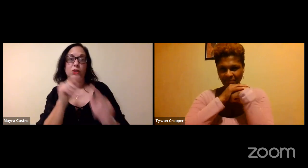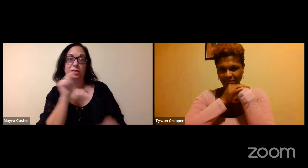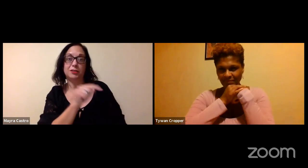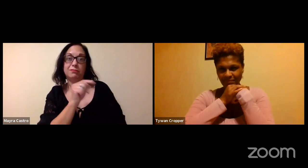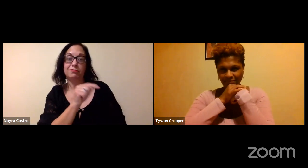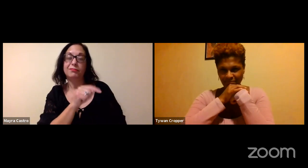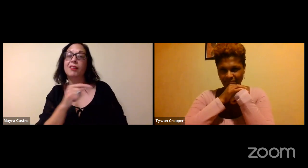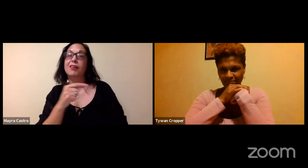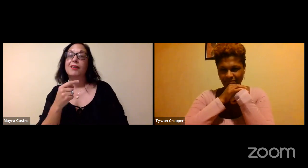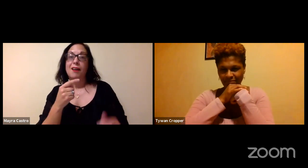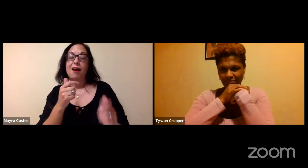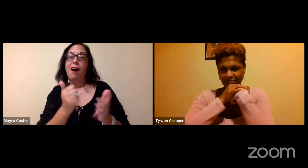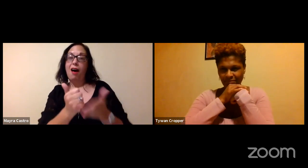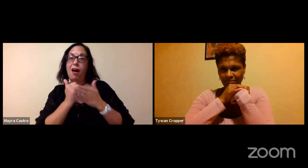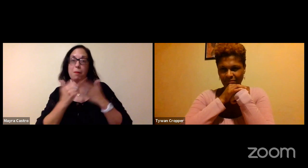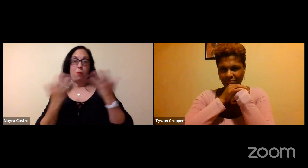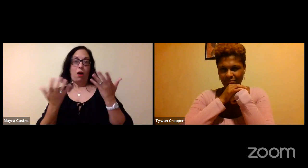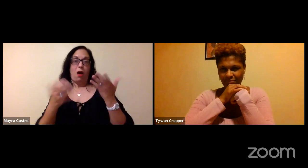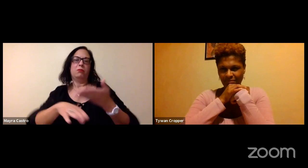That first conference that I went to,